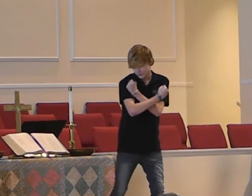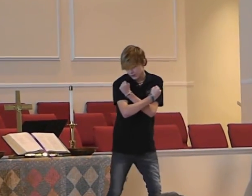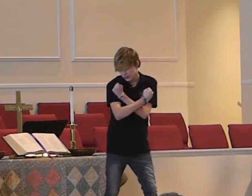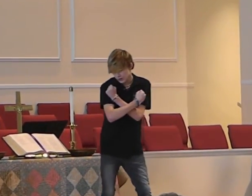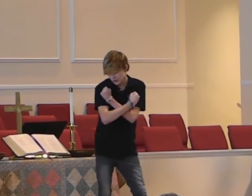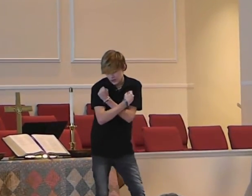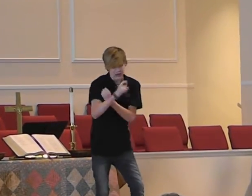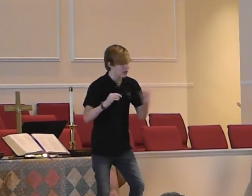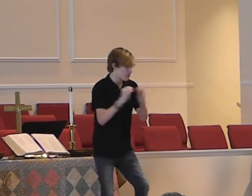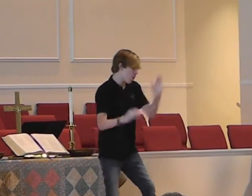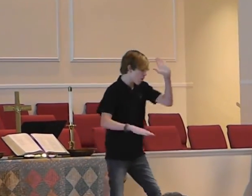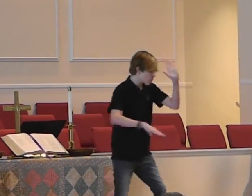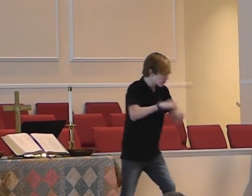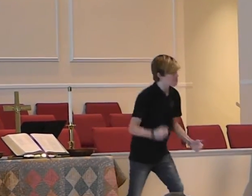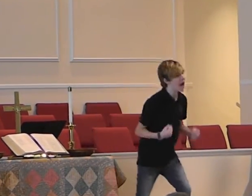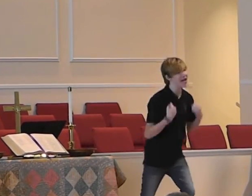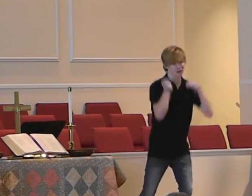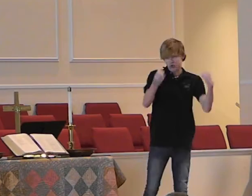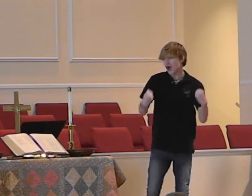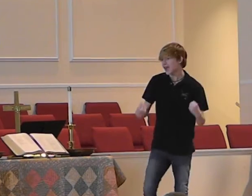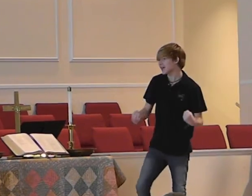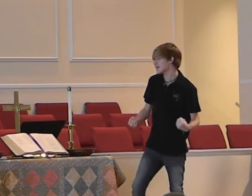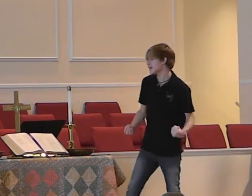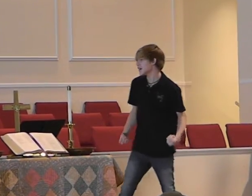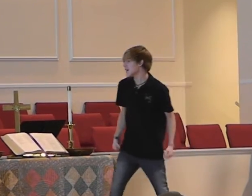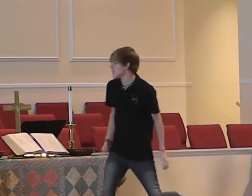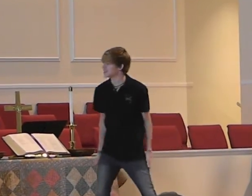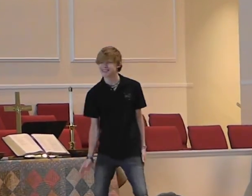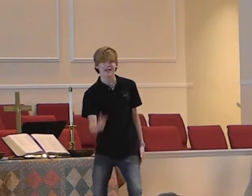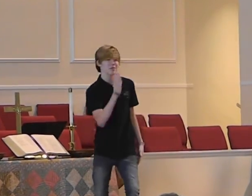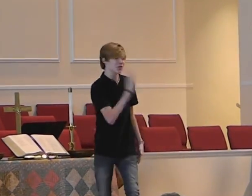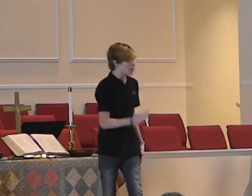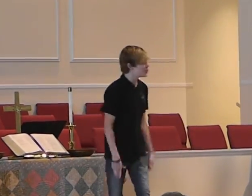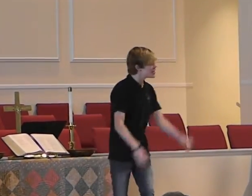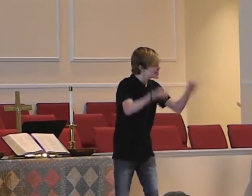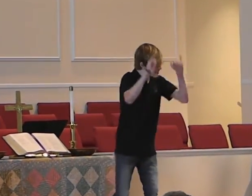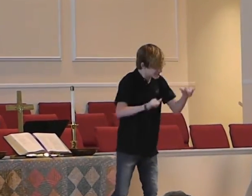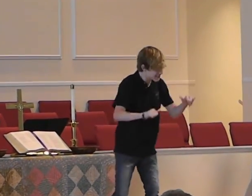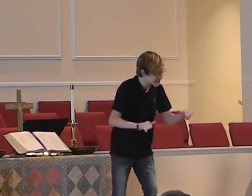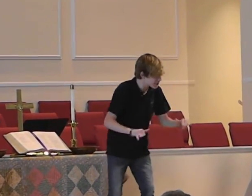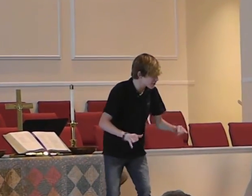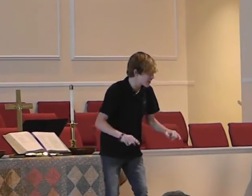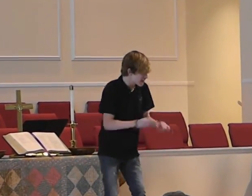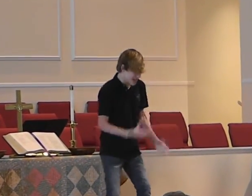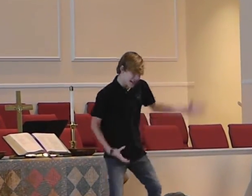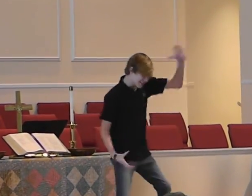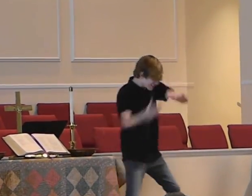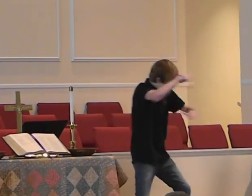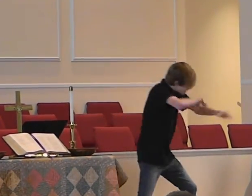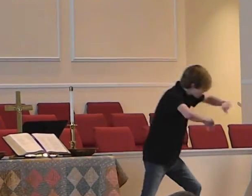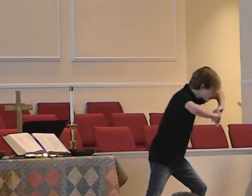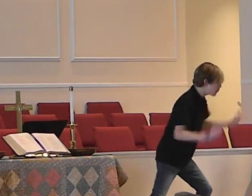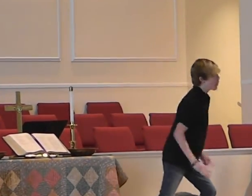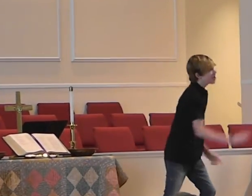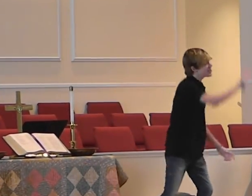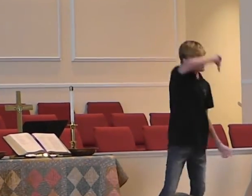You took more than my strength To simply be still To see but